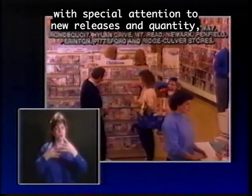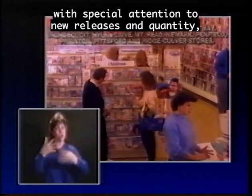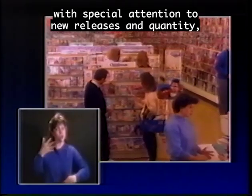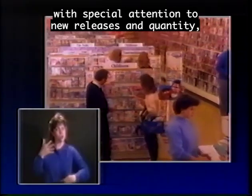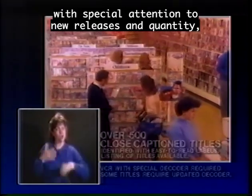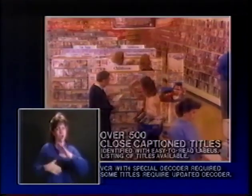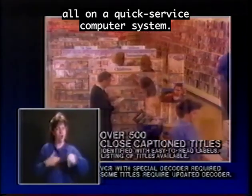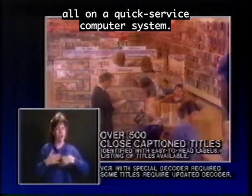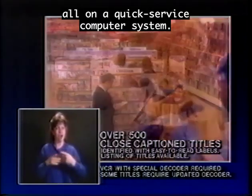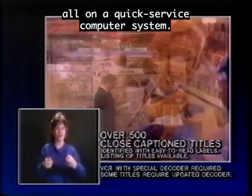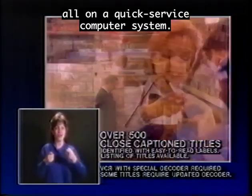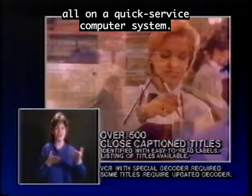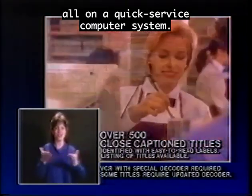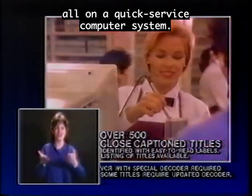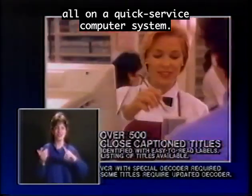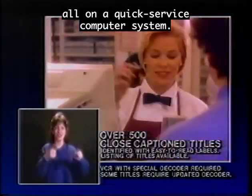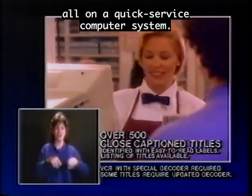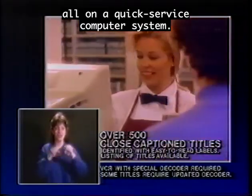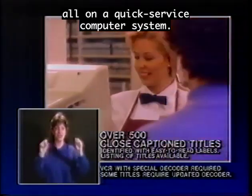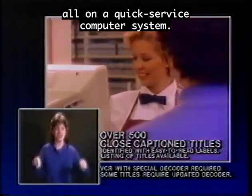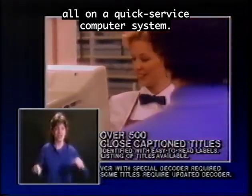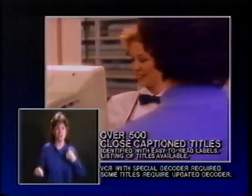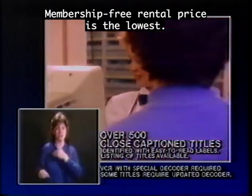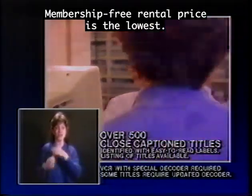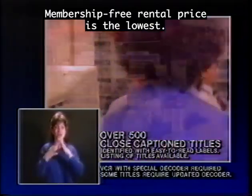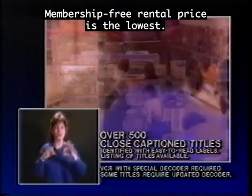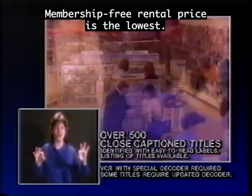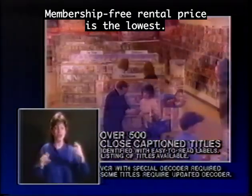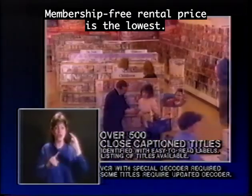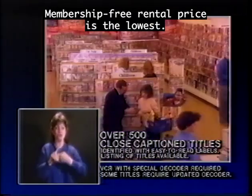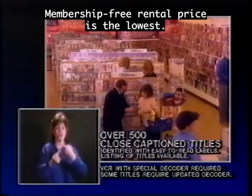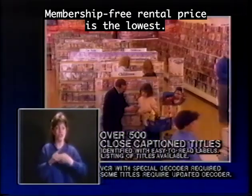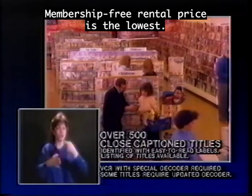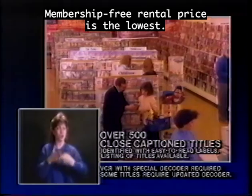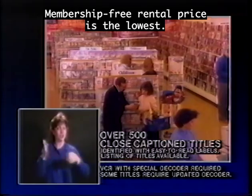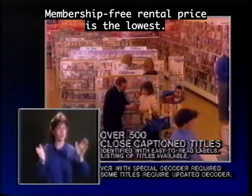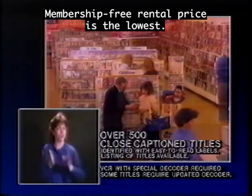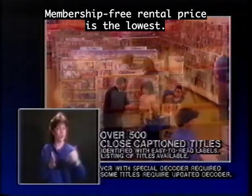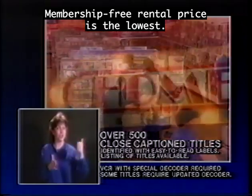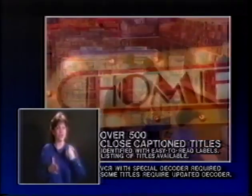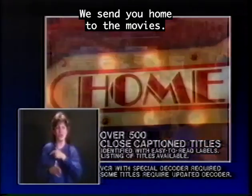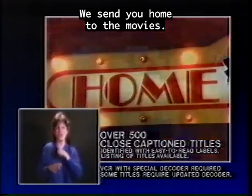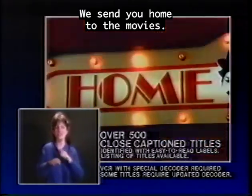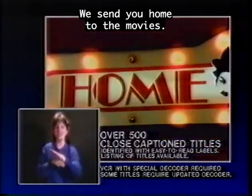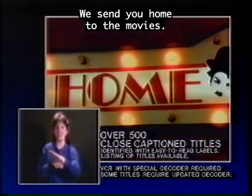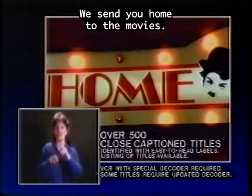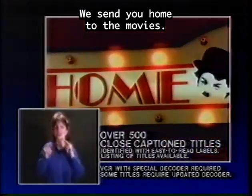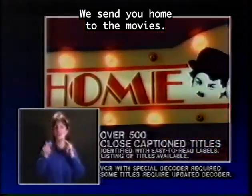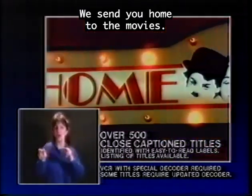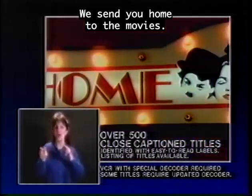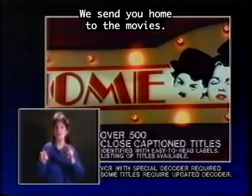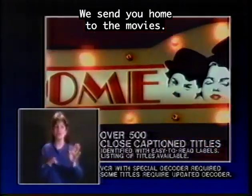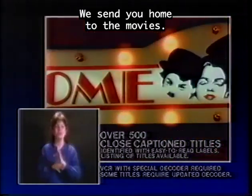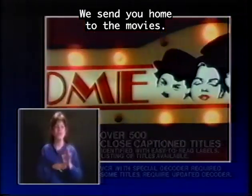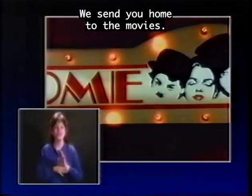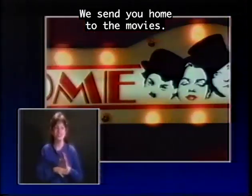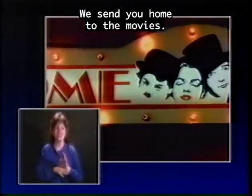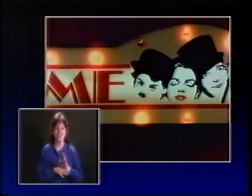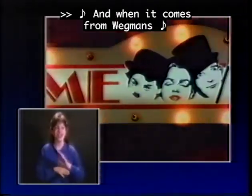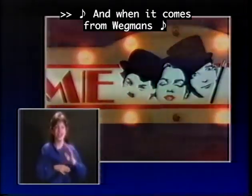quantity. All on a quick service computer system, membership free, rental price is the lowest. We send you home to the movies. And